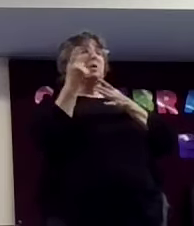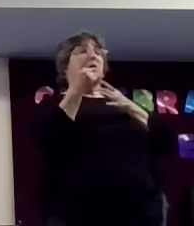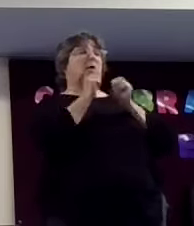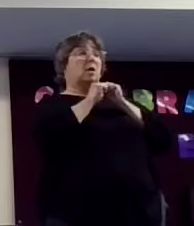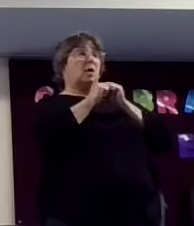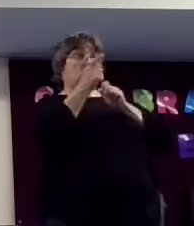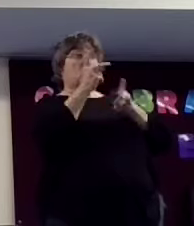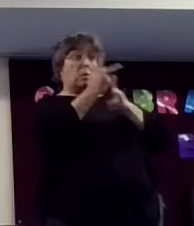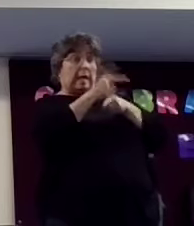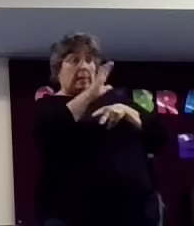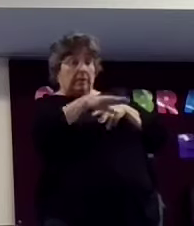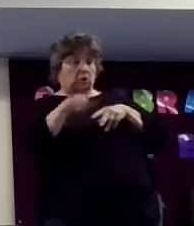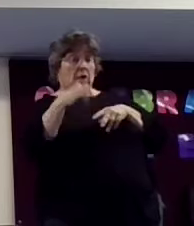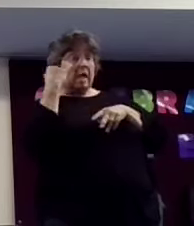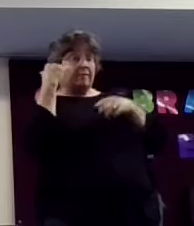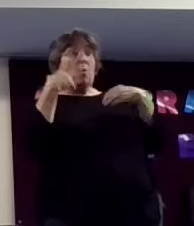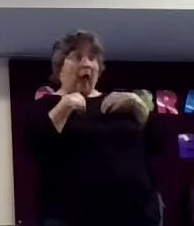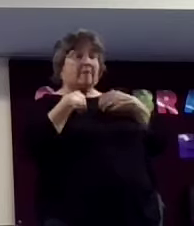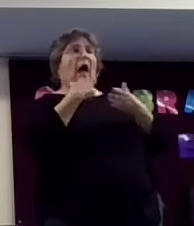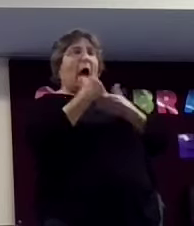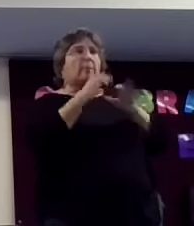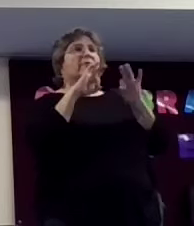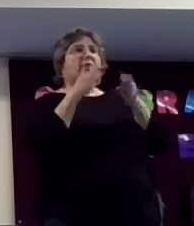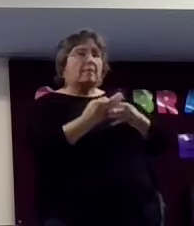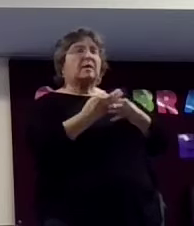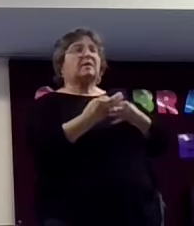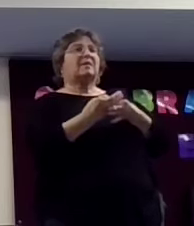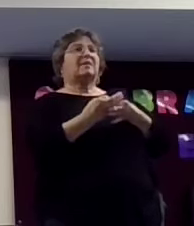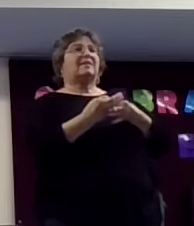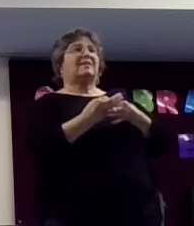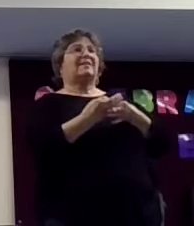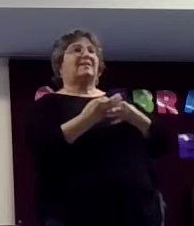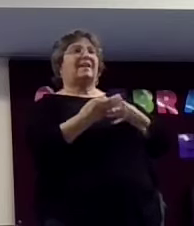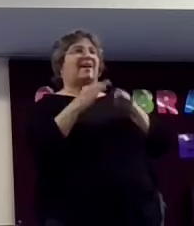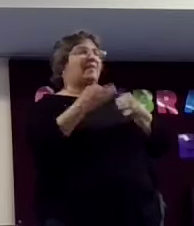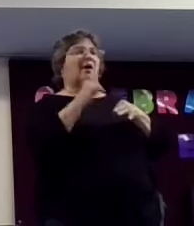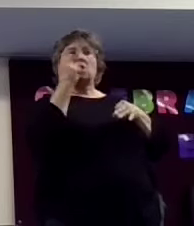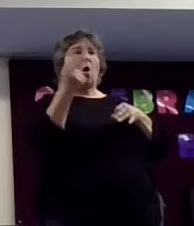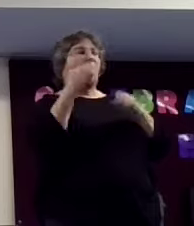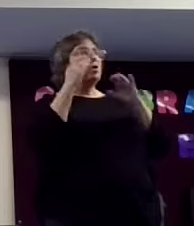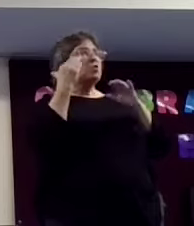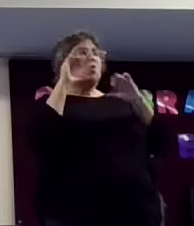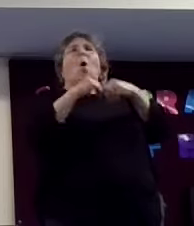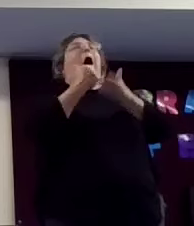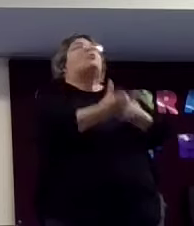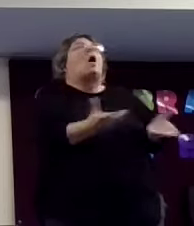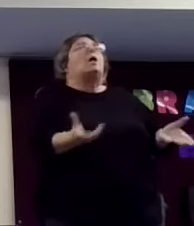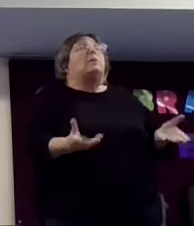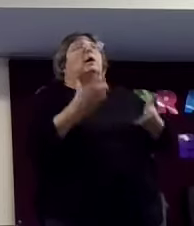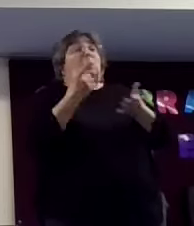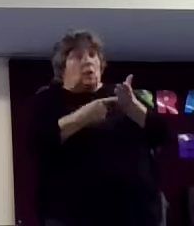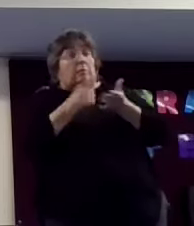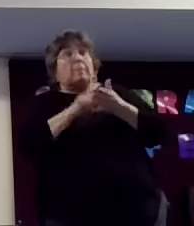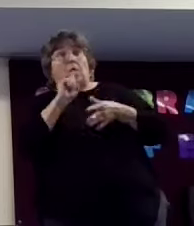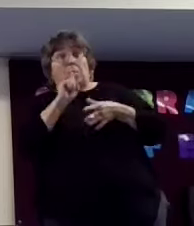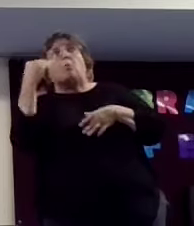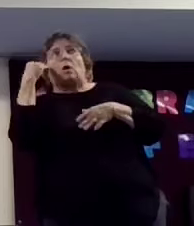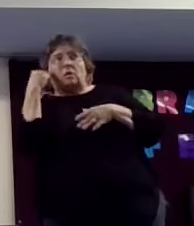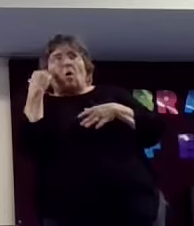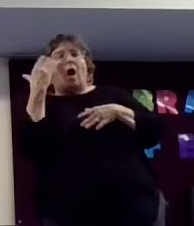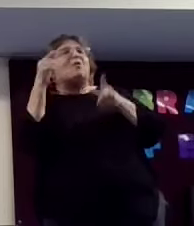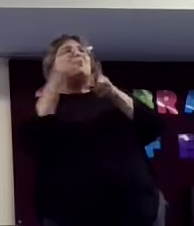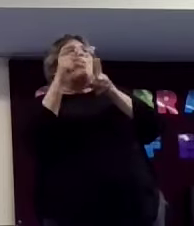hey, you can keep these children if you have the help of your family, but the family doesn't always know how to help you. Although sometimes they really know,